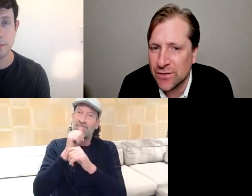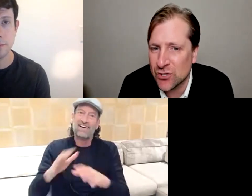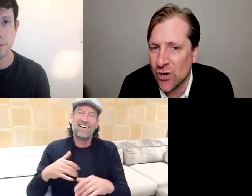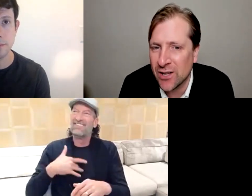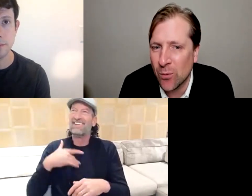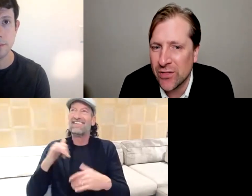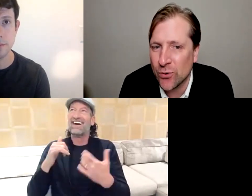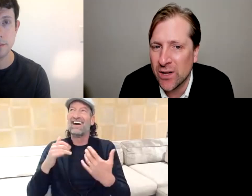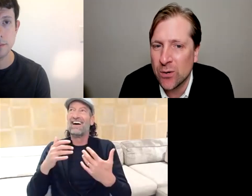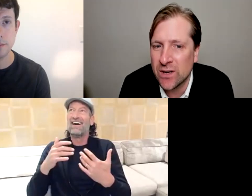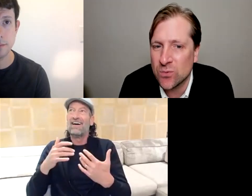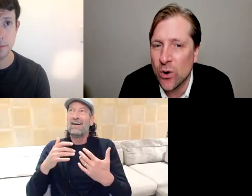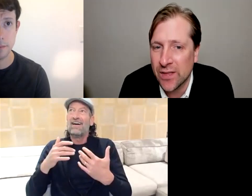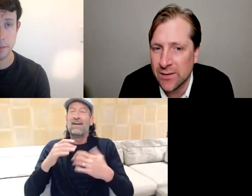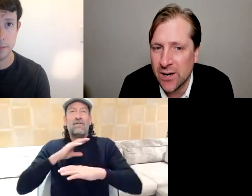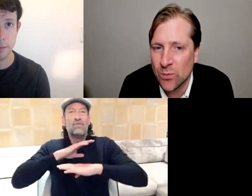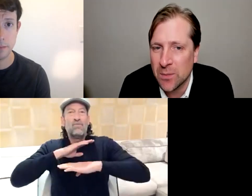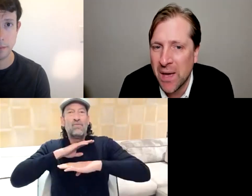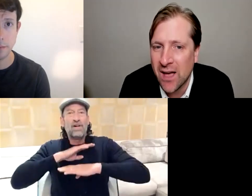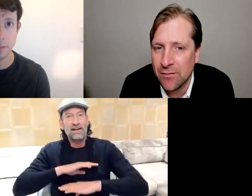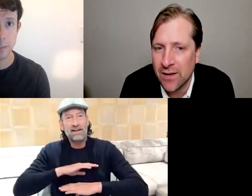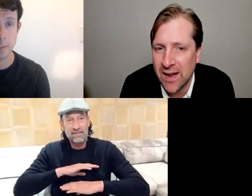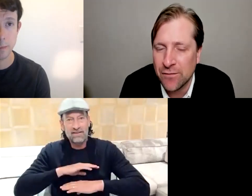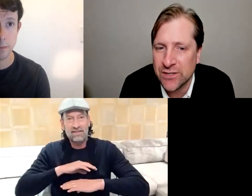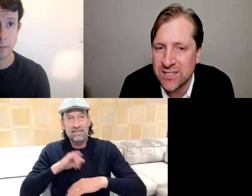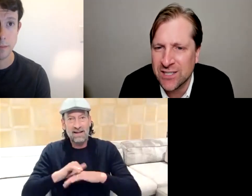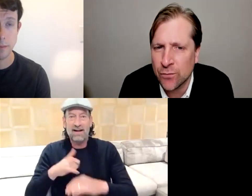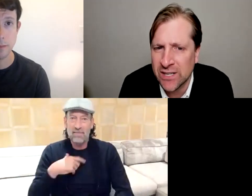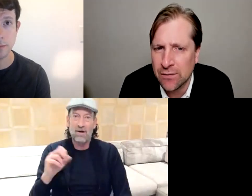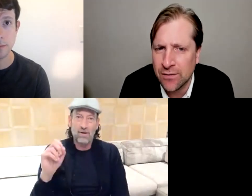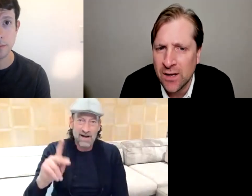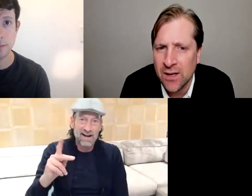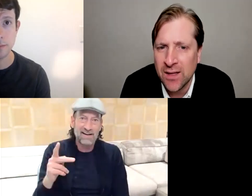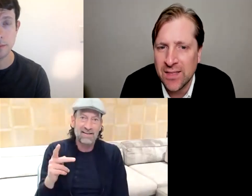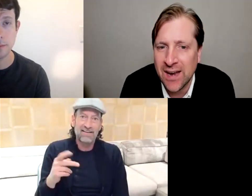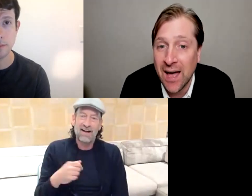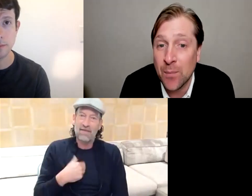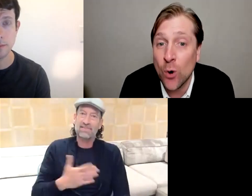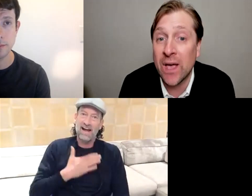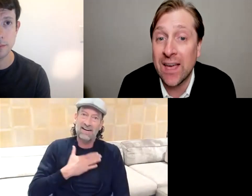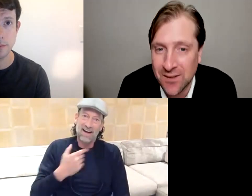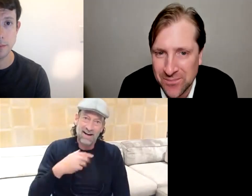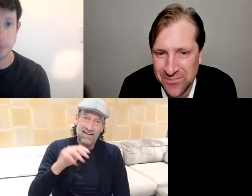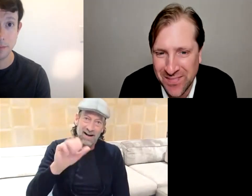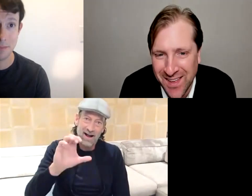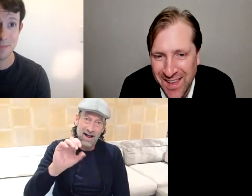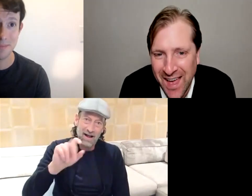tough struggle I went through really was worth it. And it was a payoff. And I felt a sense of relief that I'm okay.